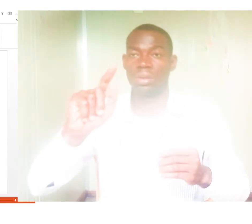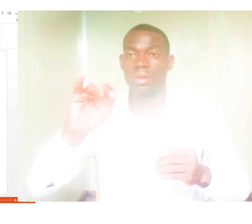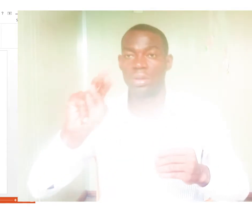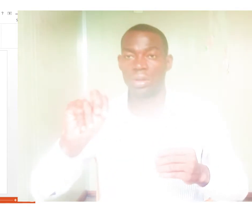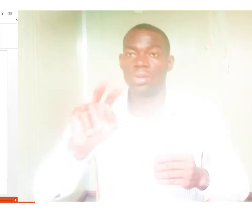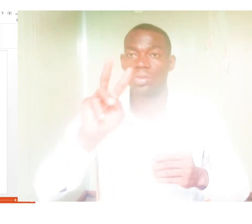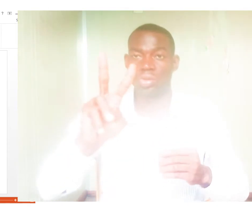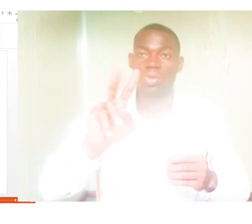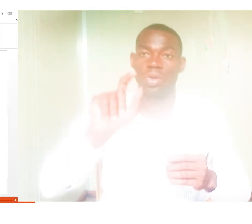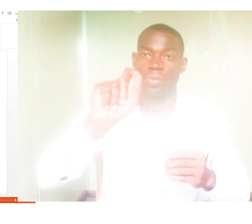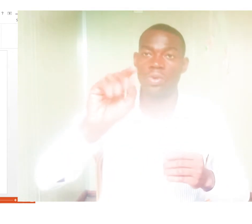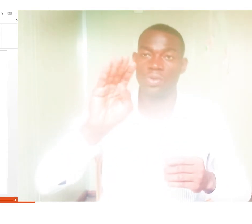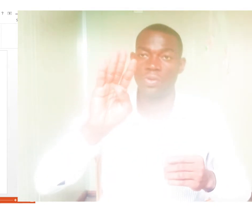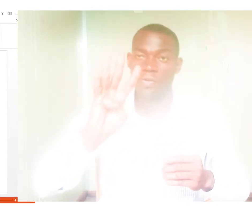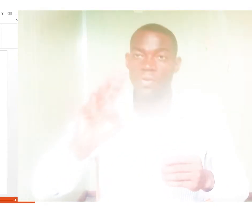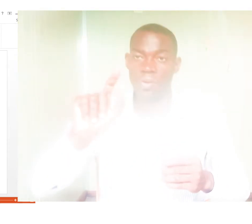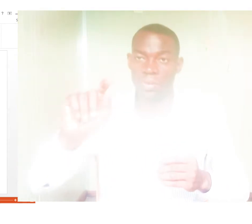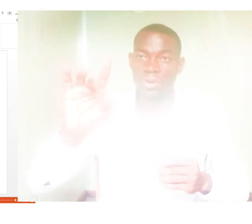2.4.8.